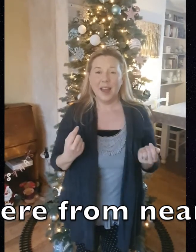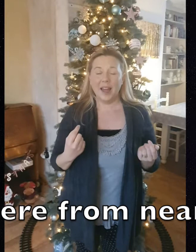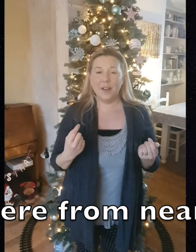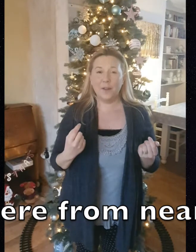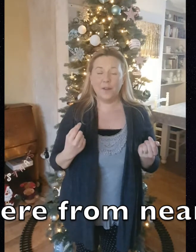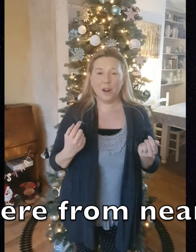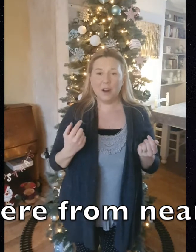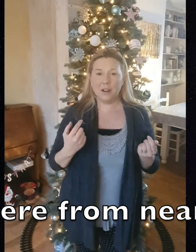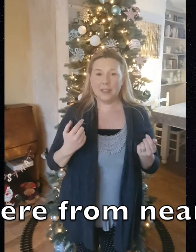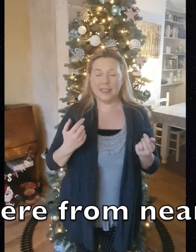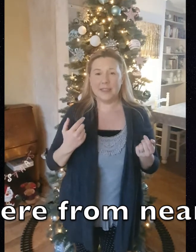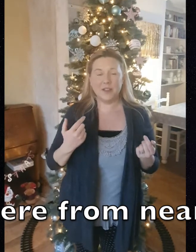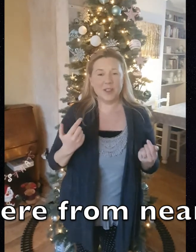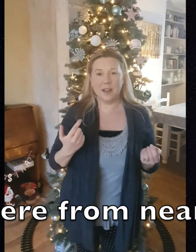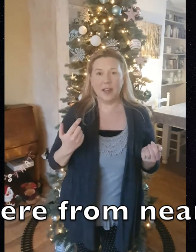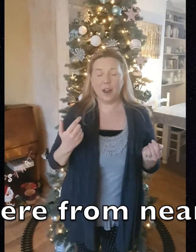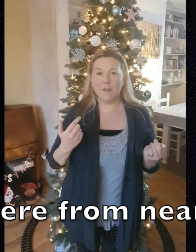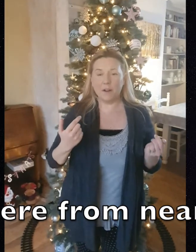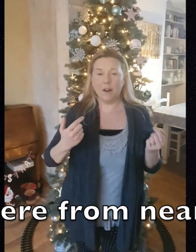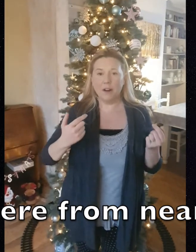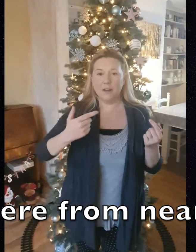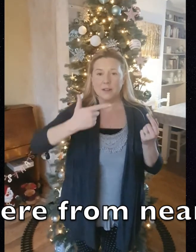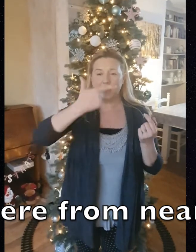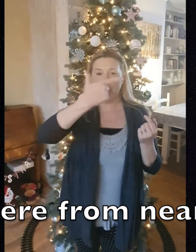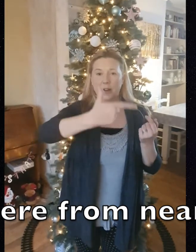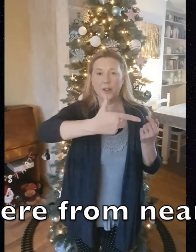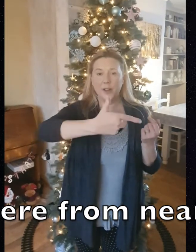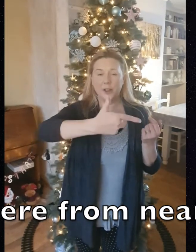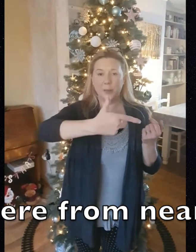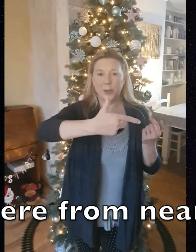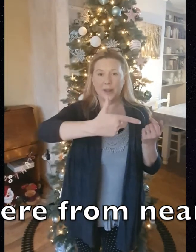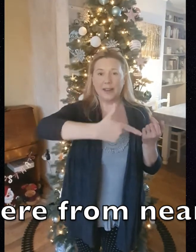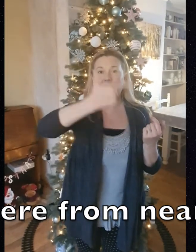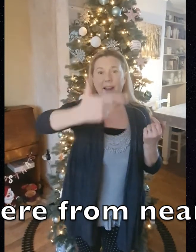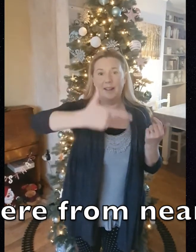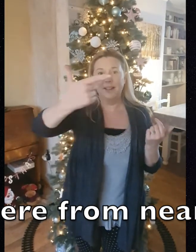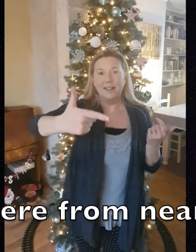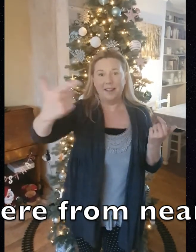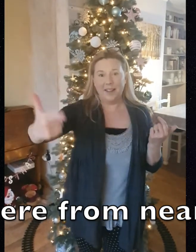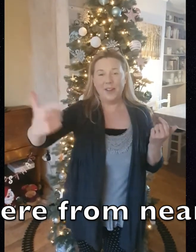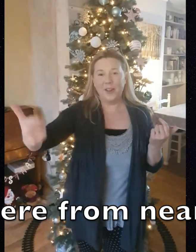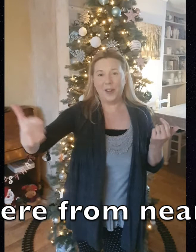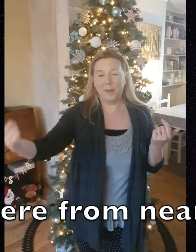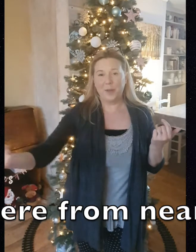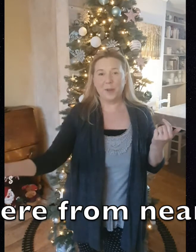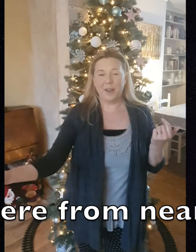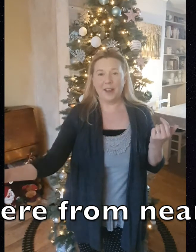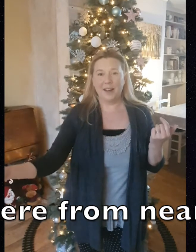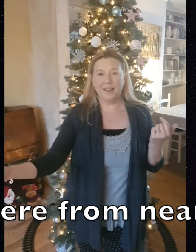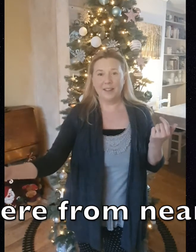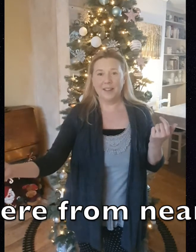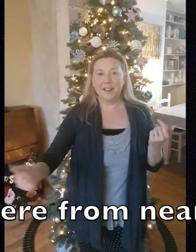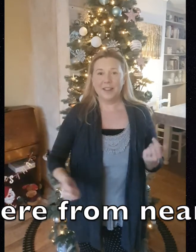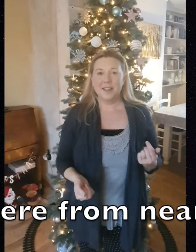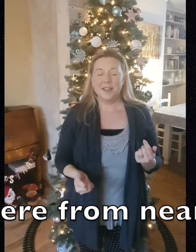And far is just like afar, so you point like that and you do that movement again.